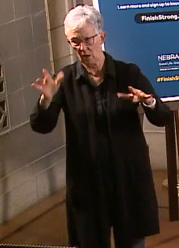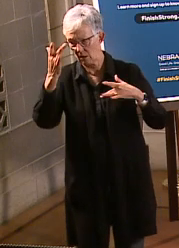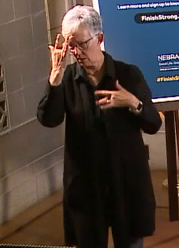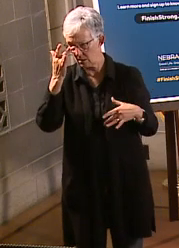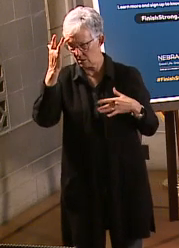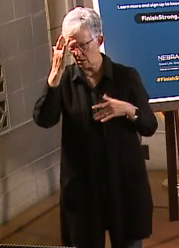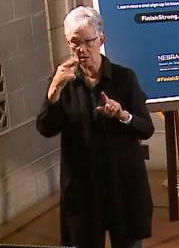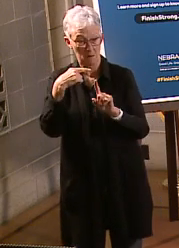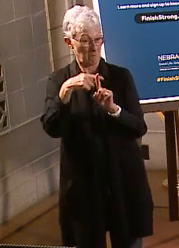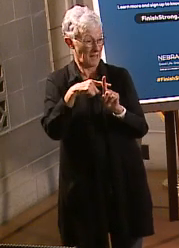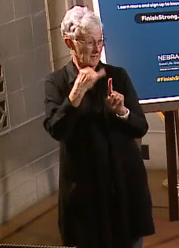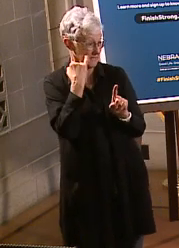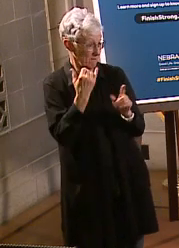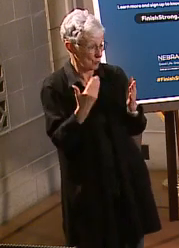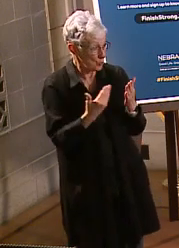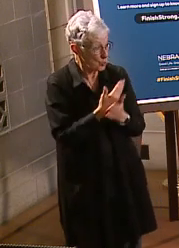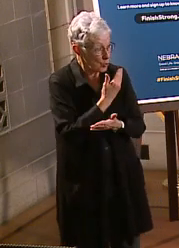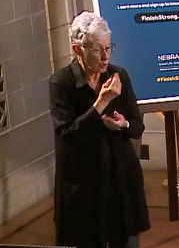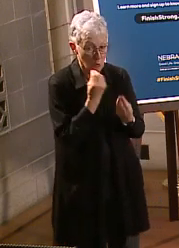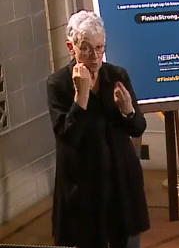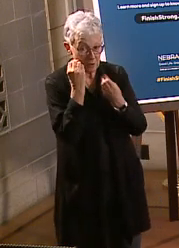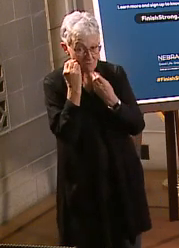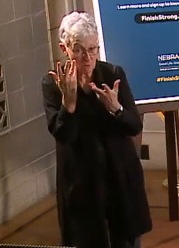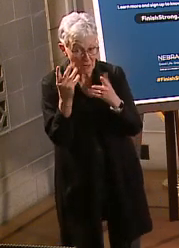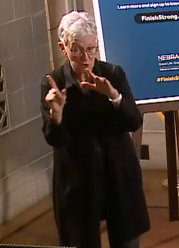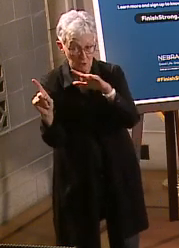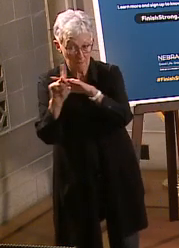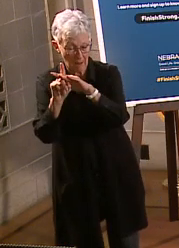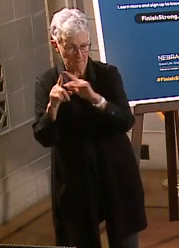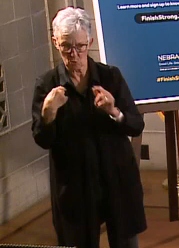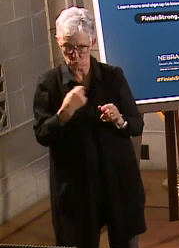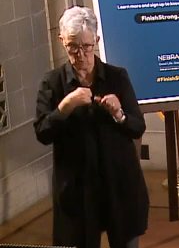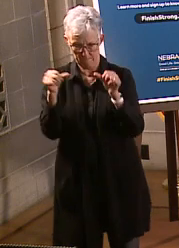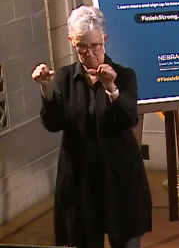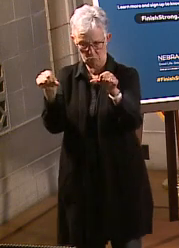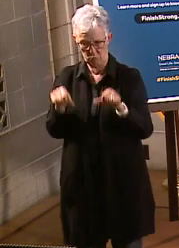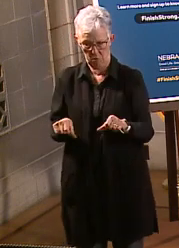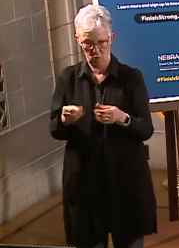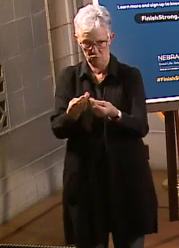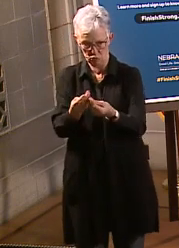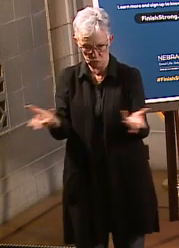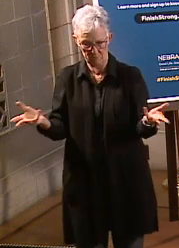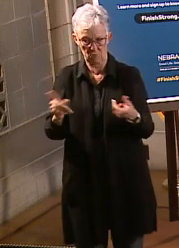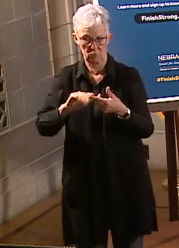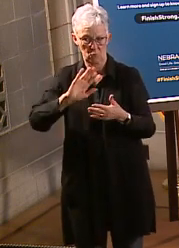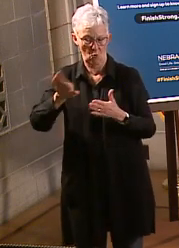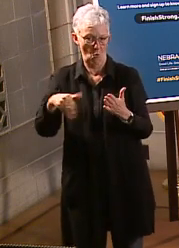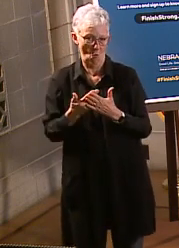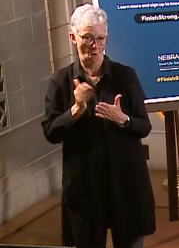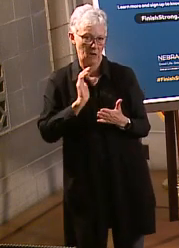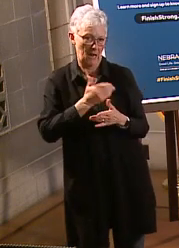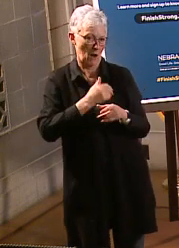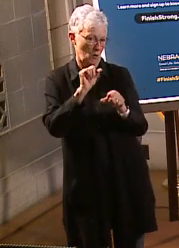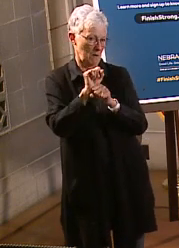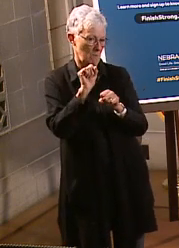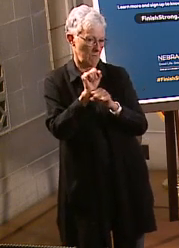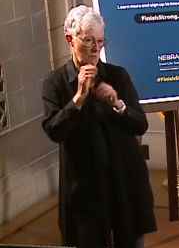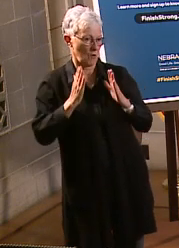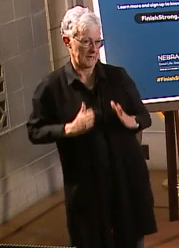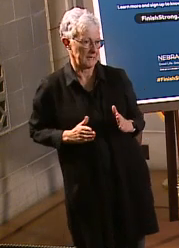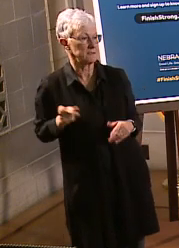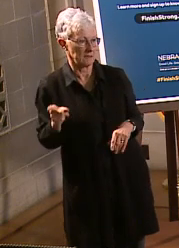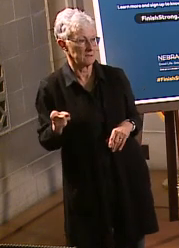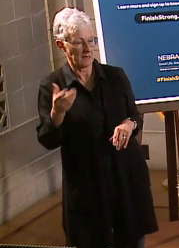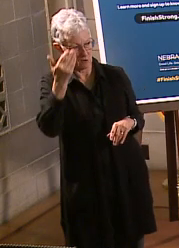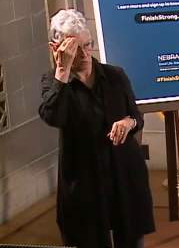those resources. And so we are posting this information to our employees and talking to them about where they can find